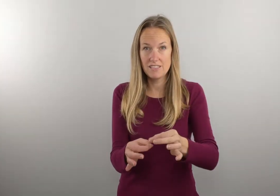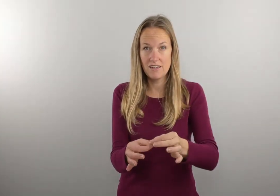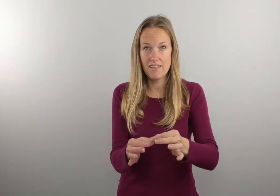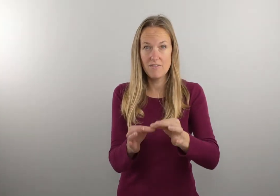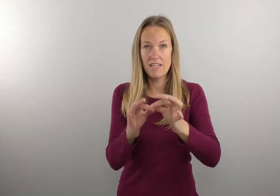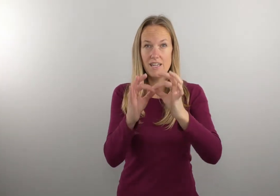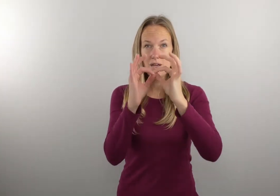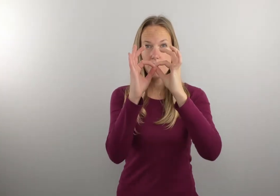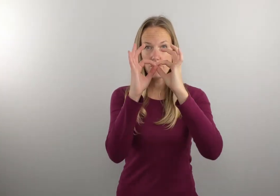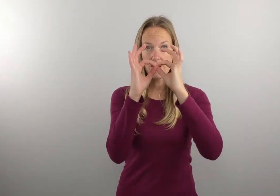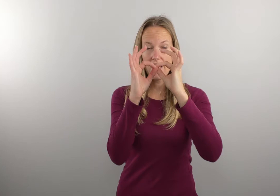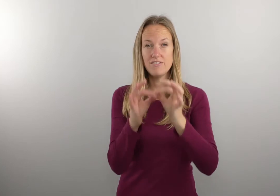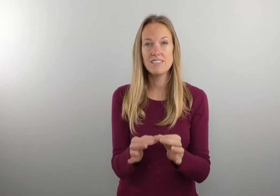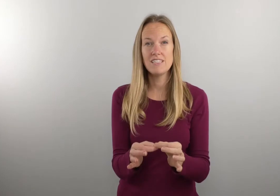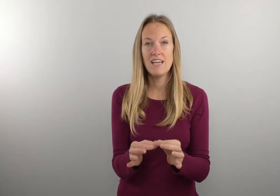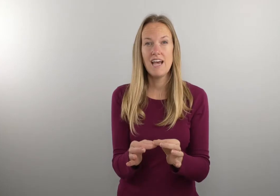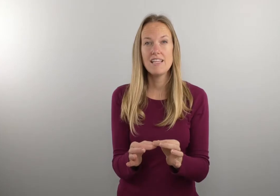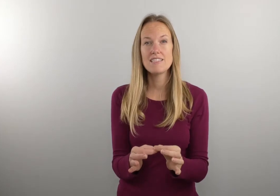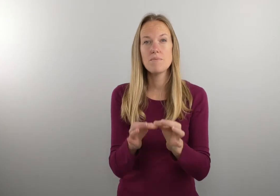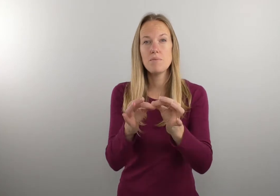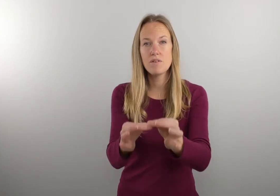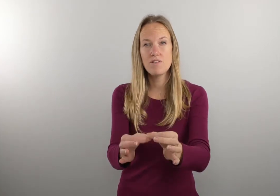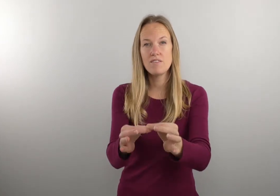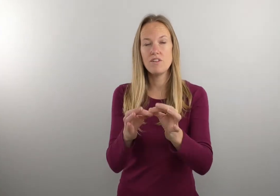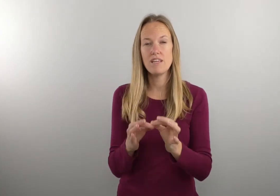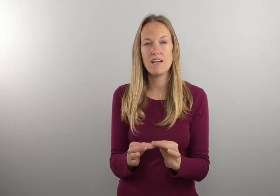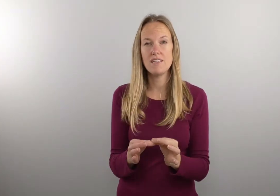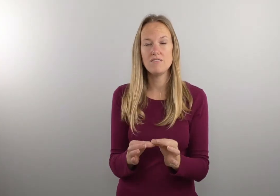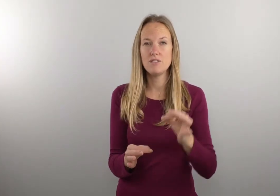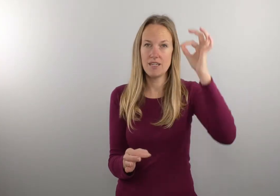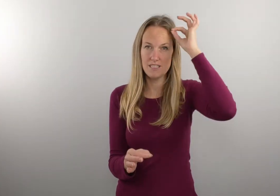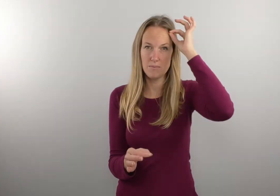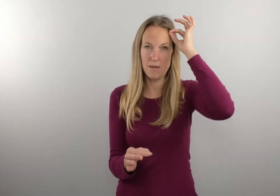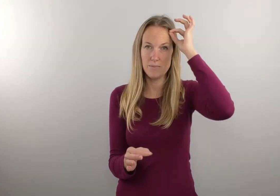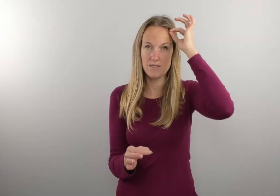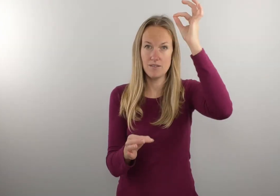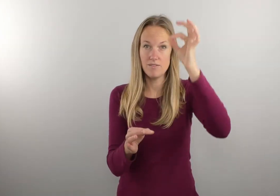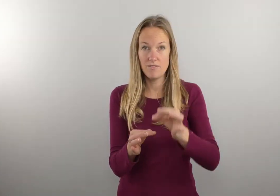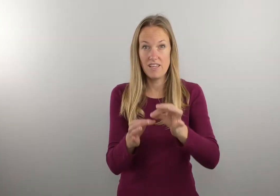your other one. Both are Fs, and then some people for faithful, they kind of do an extra bump. So